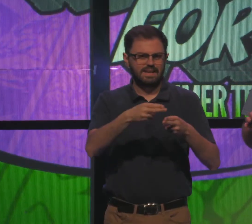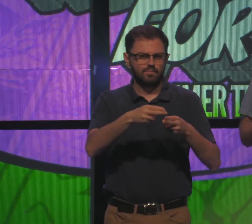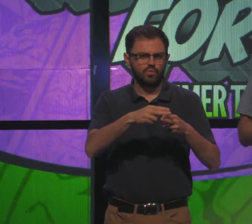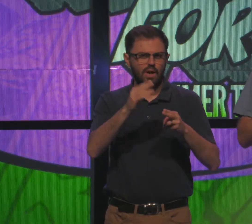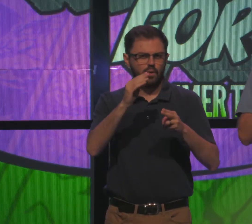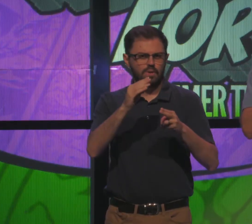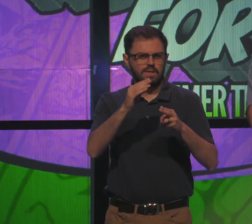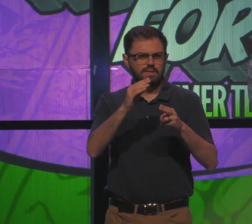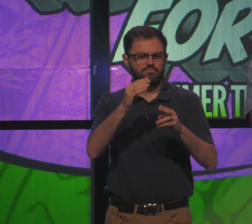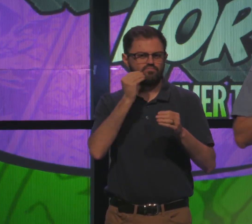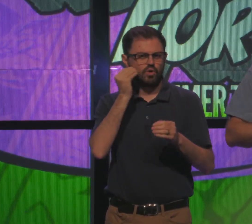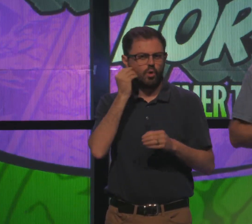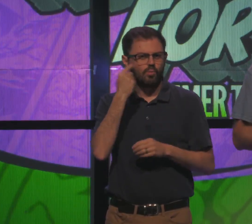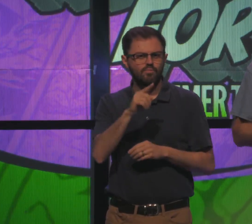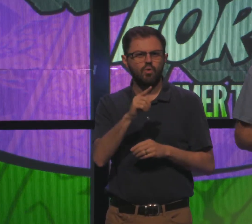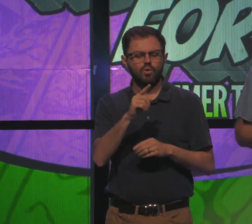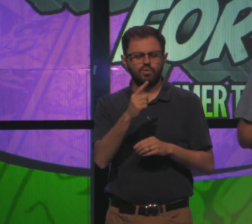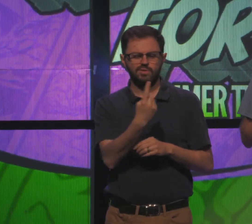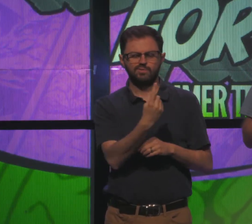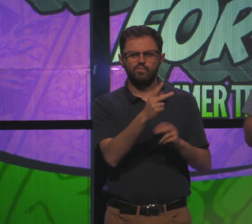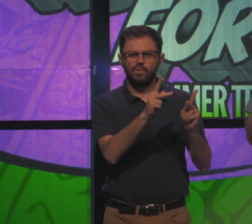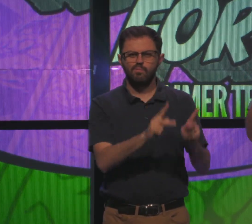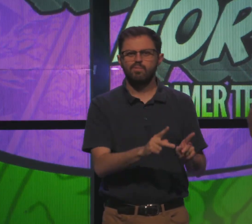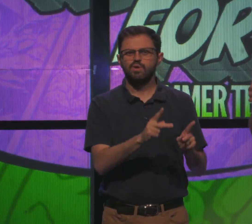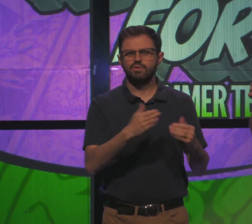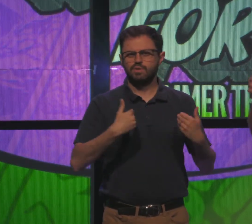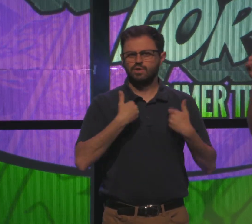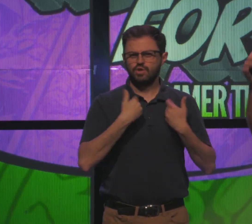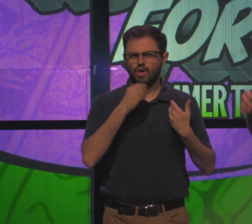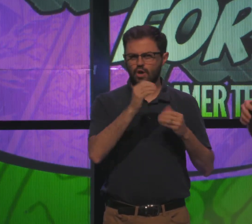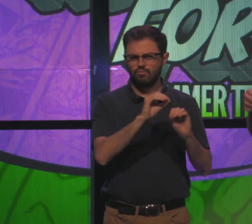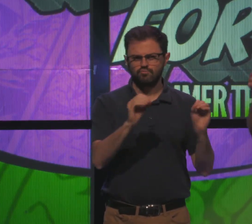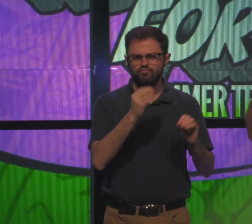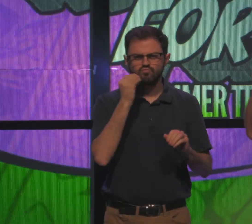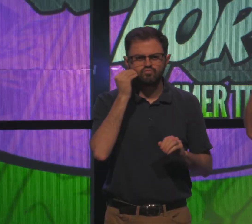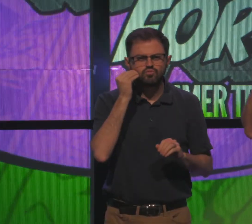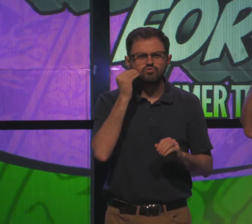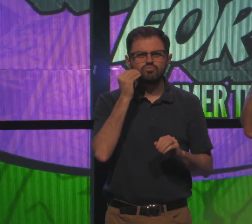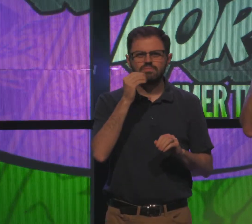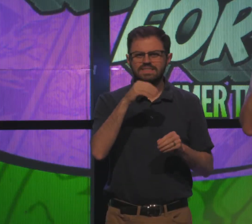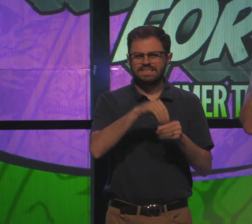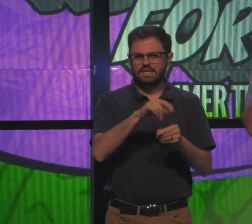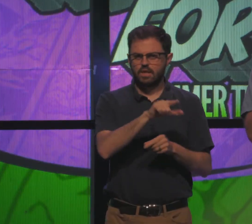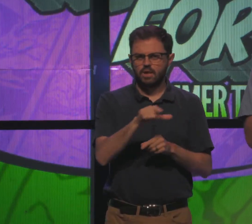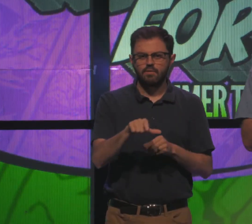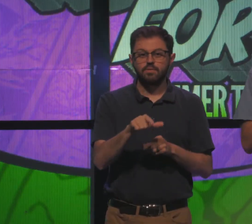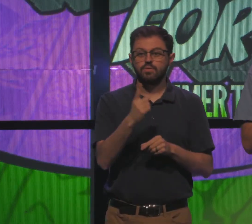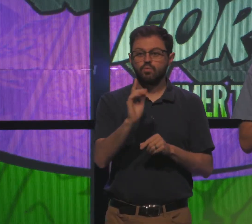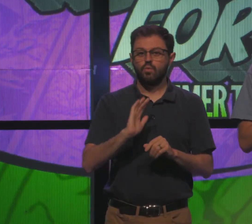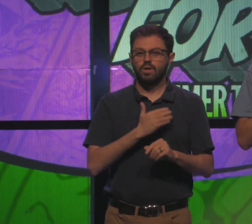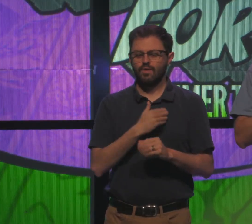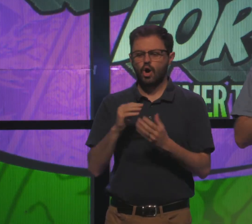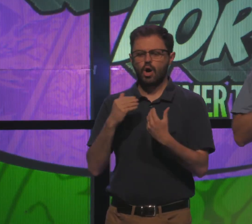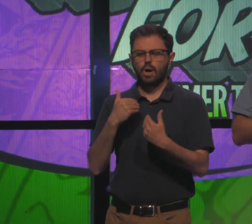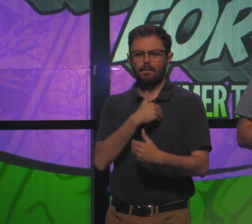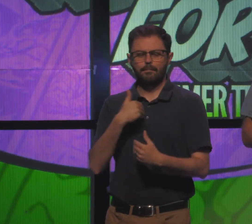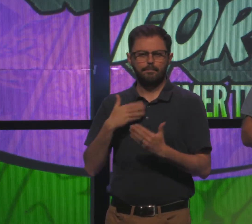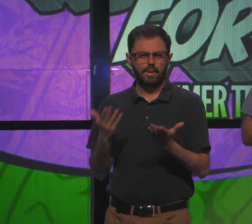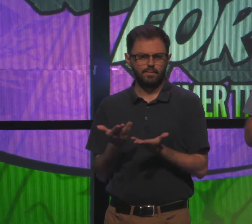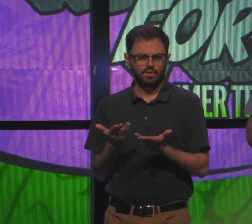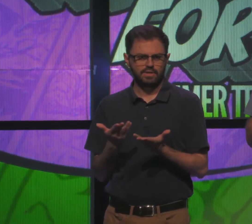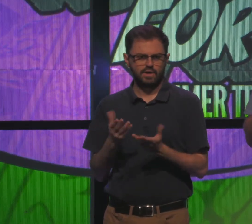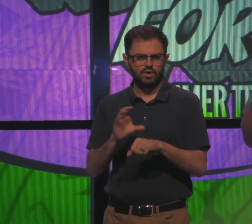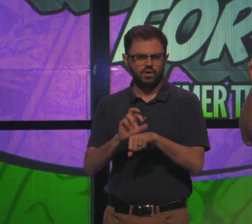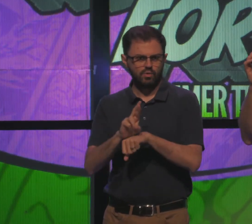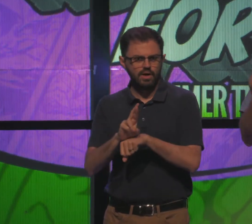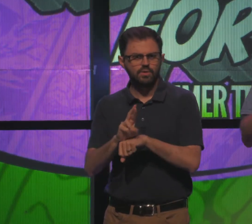community. And this was brought to our attention because one of our congregational members has a personal connection to The Landing,